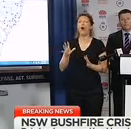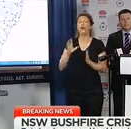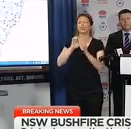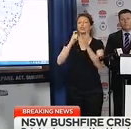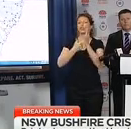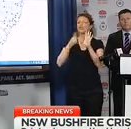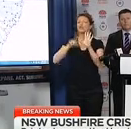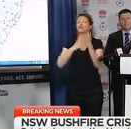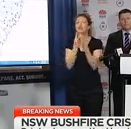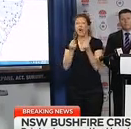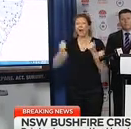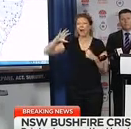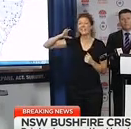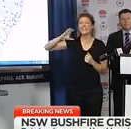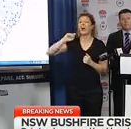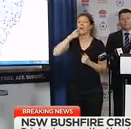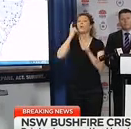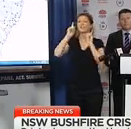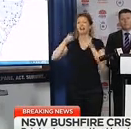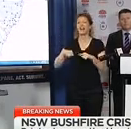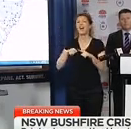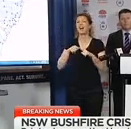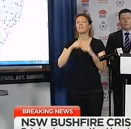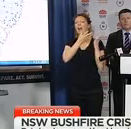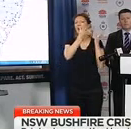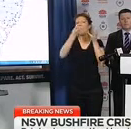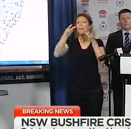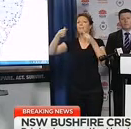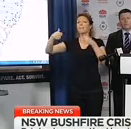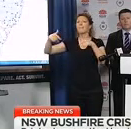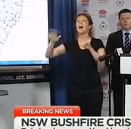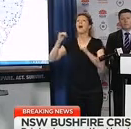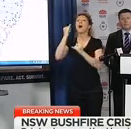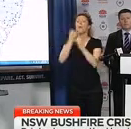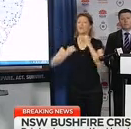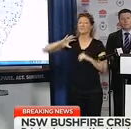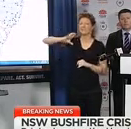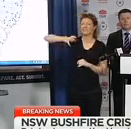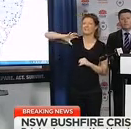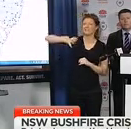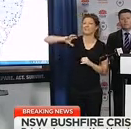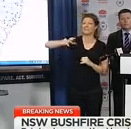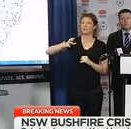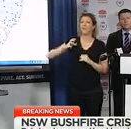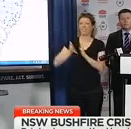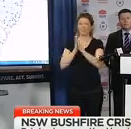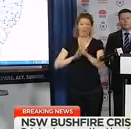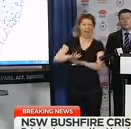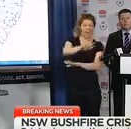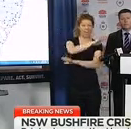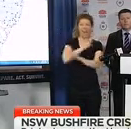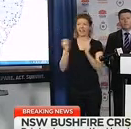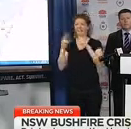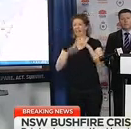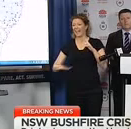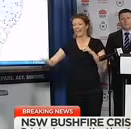conditions are starting to will start to mix down and come across the fireground areas, the Greater Sydney area and